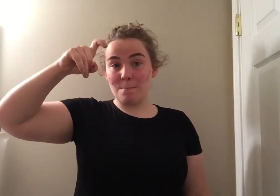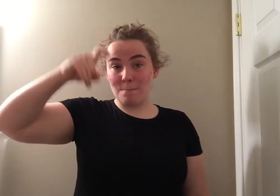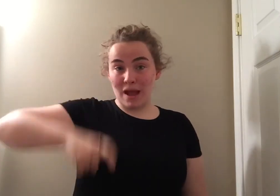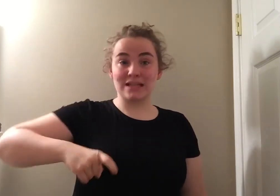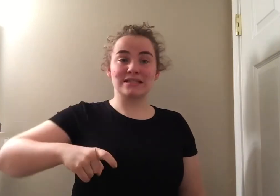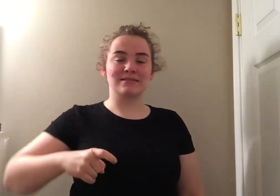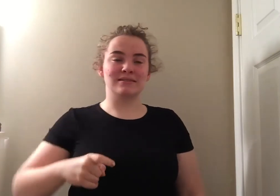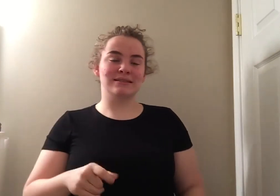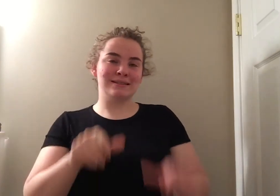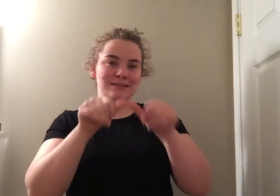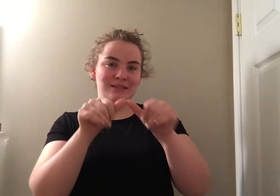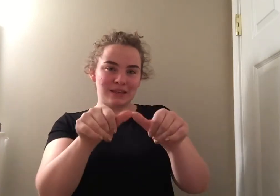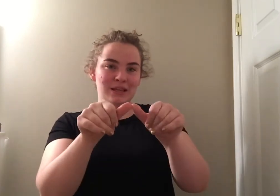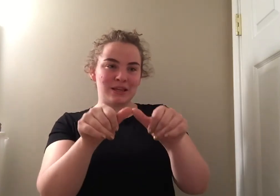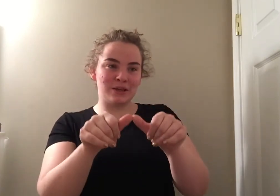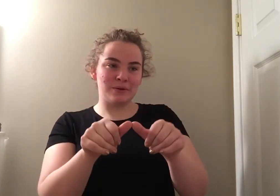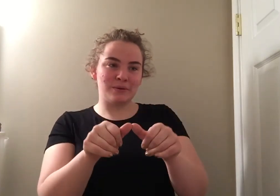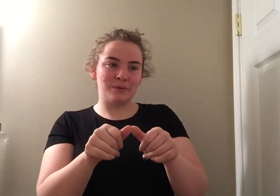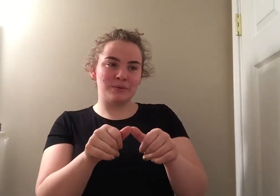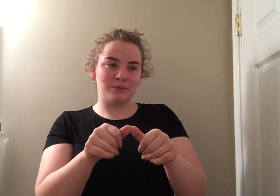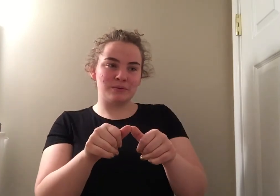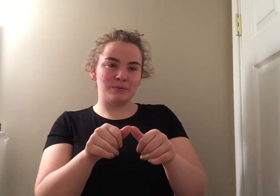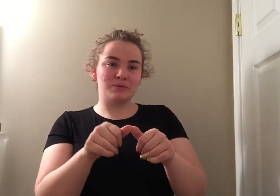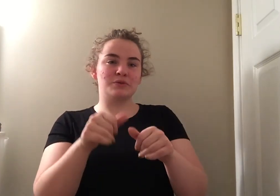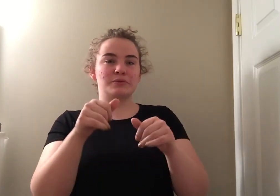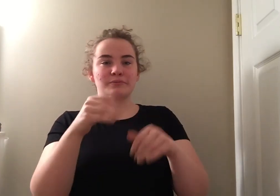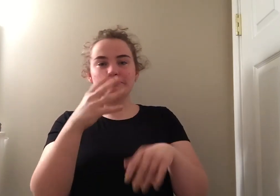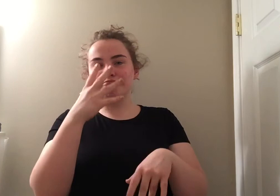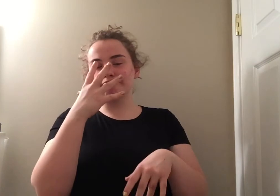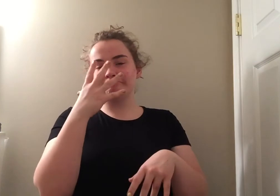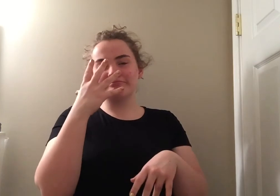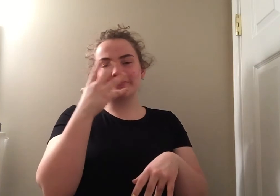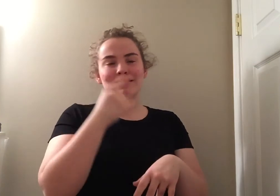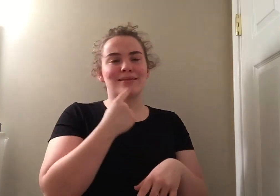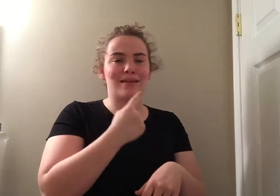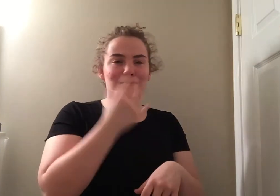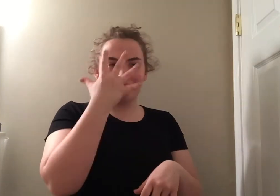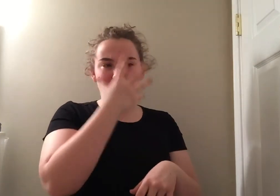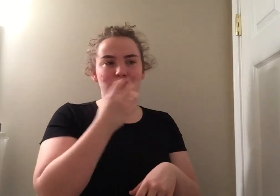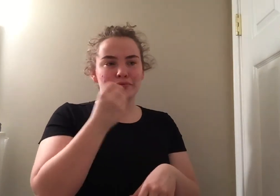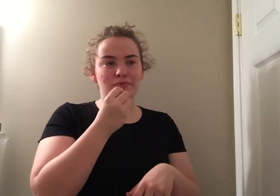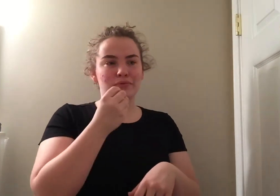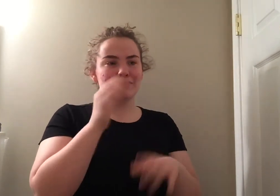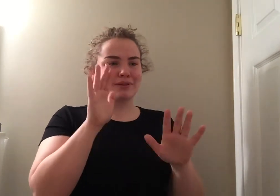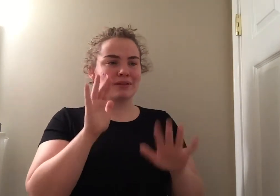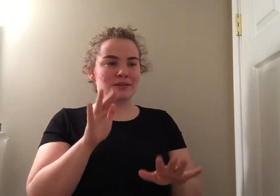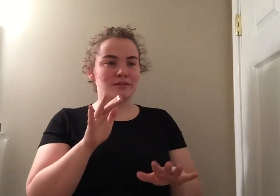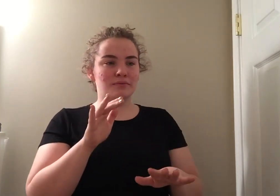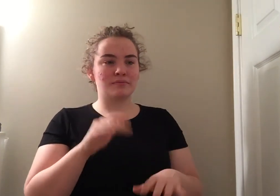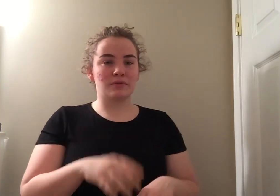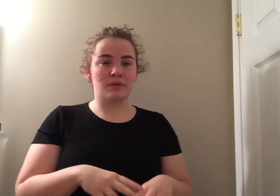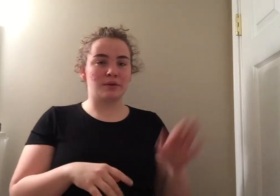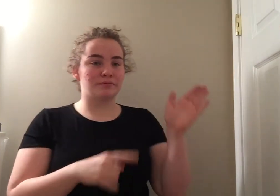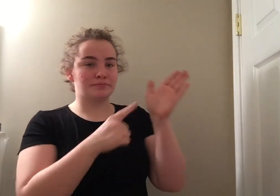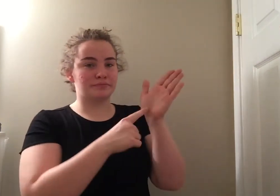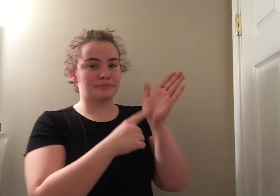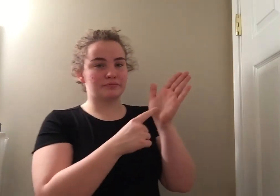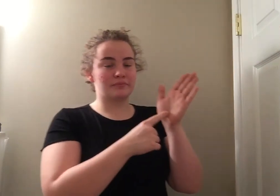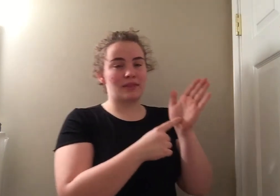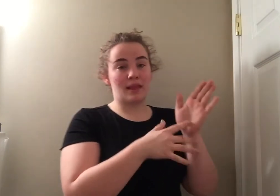idea. Here's her parents. A, B, C, D, E, F, G, H. Here's the mom. 1, 2, 3, 4, 5. So